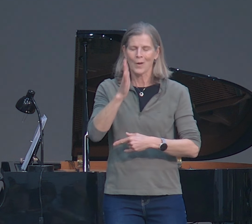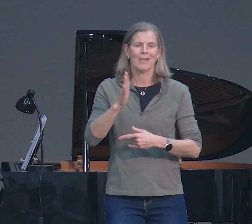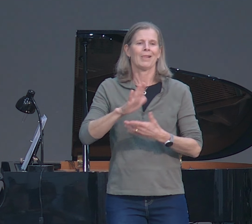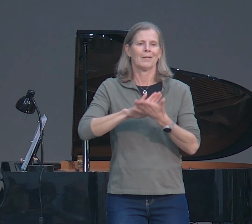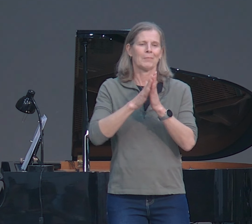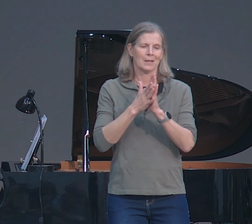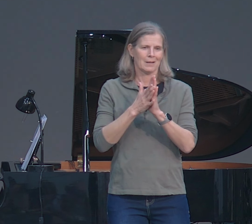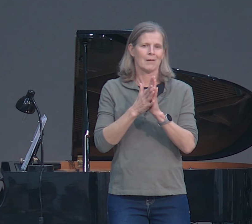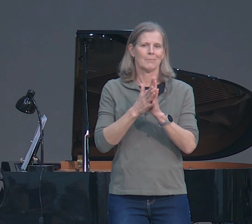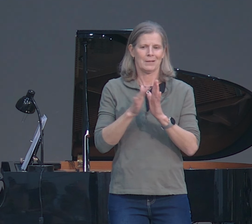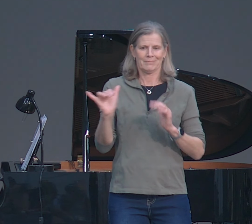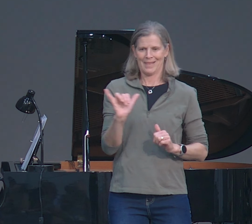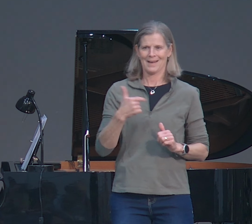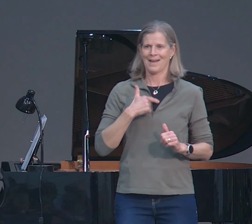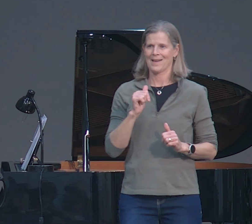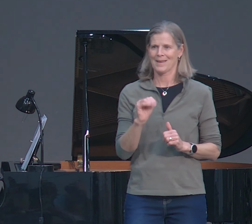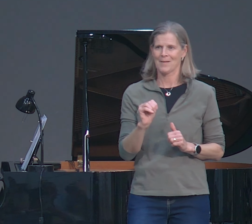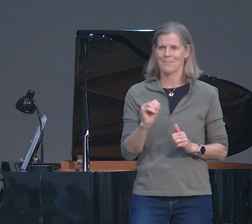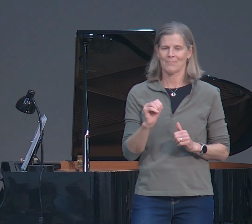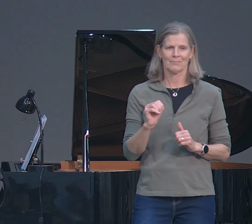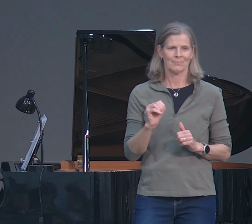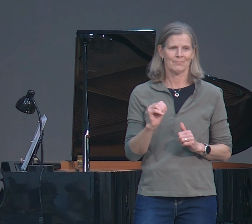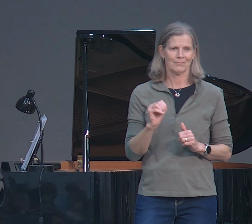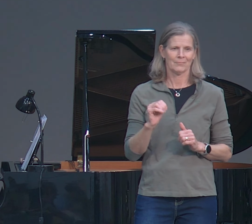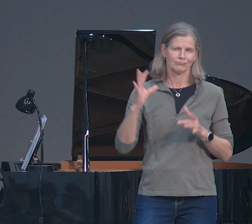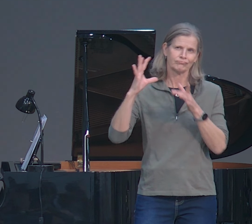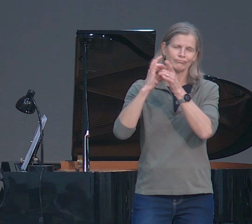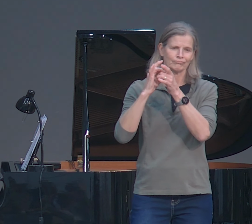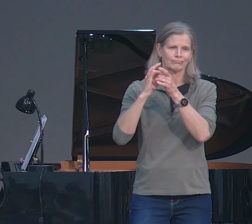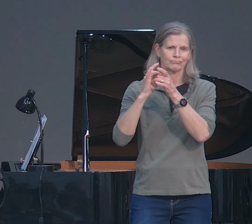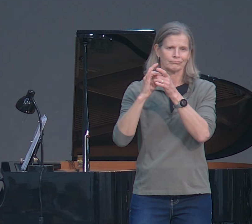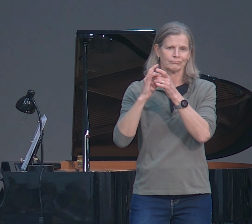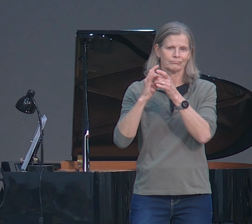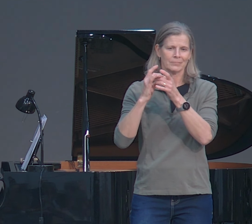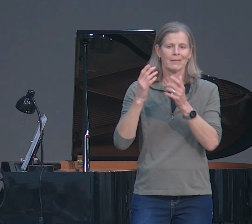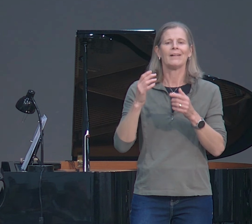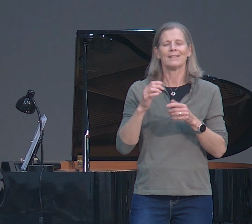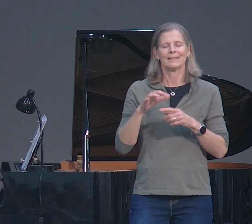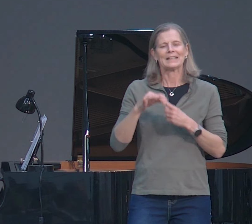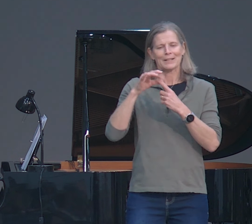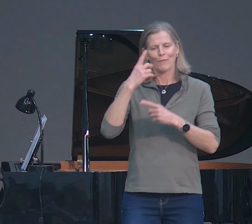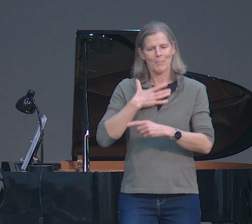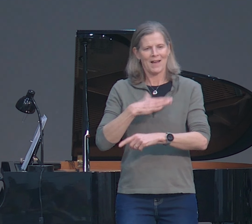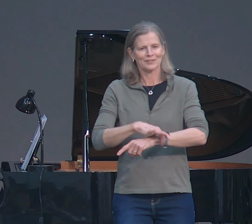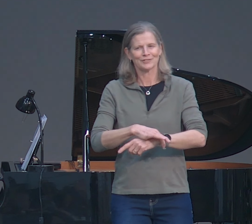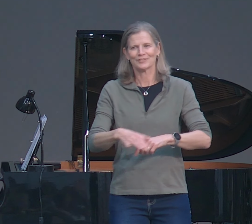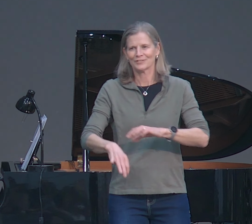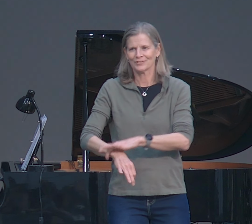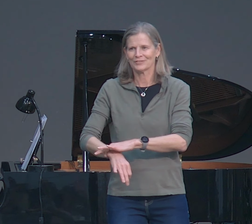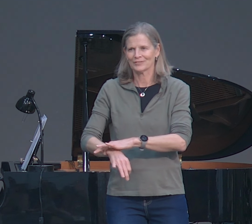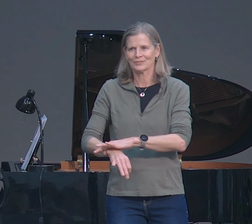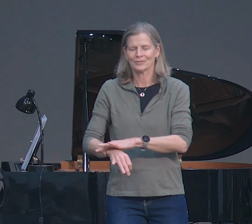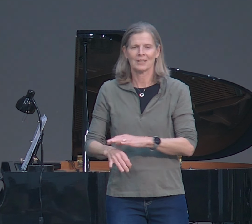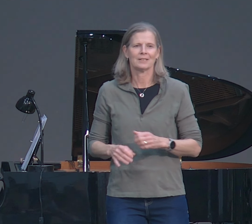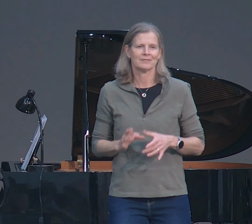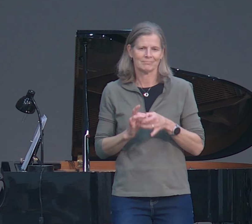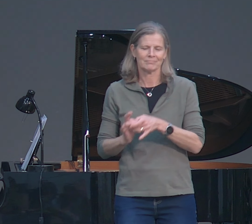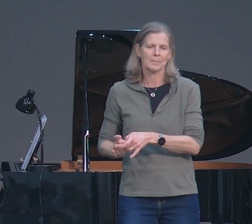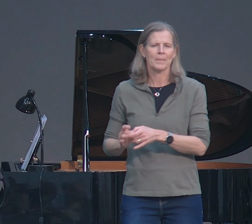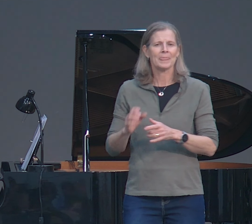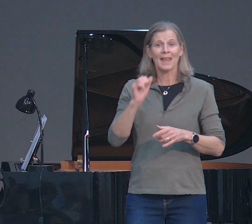become such as I am, except for these chains." What's remarkable is that in Acts 26,